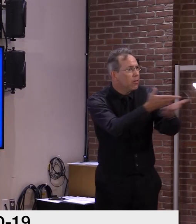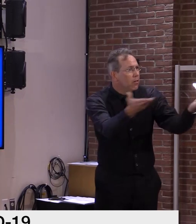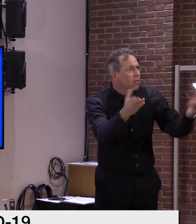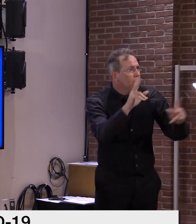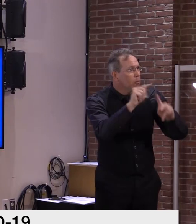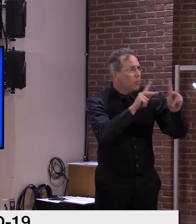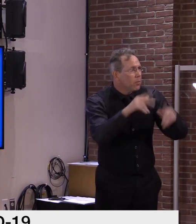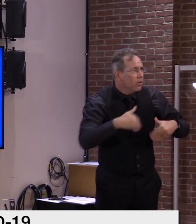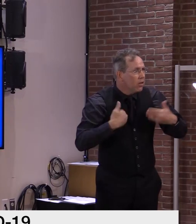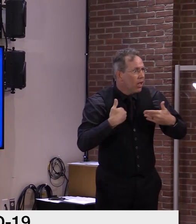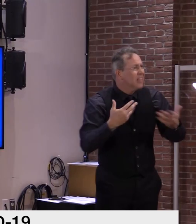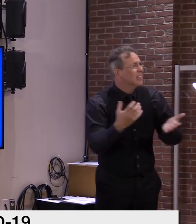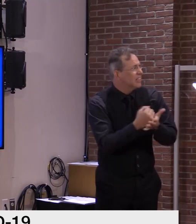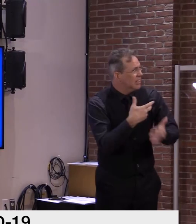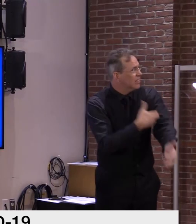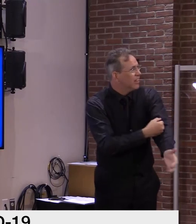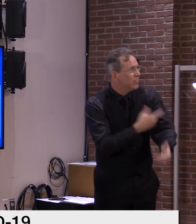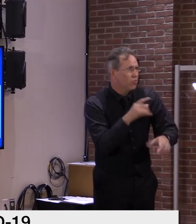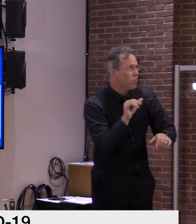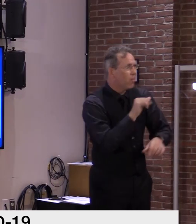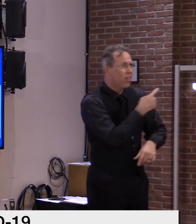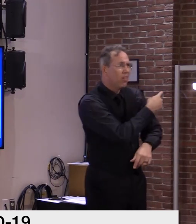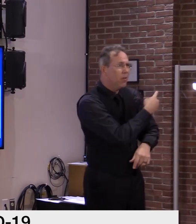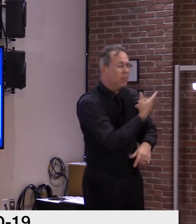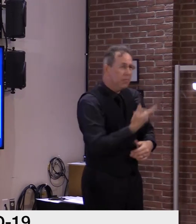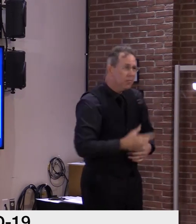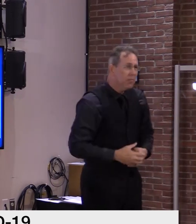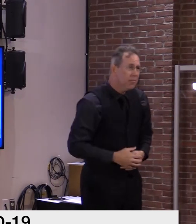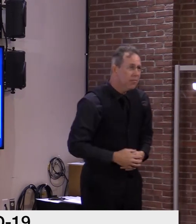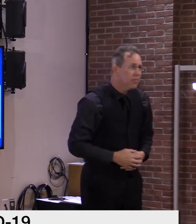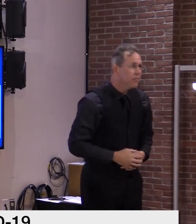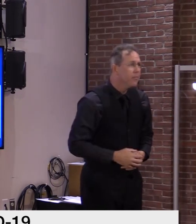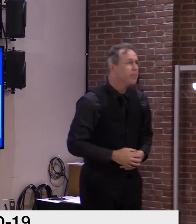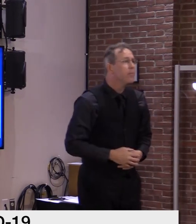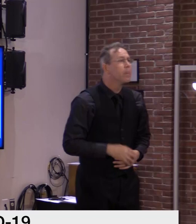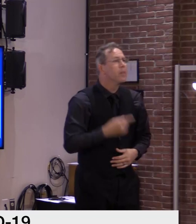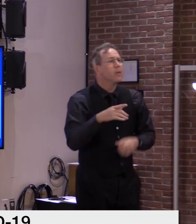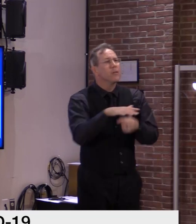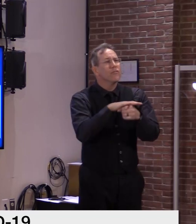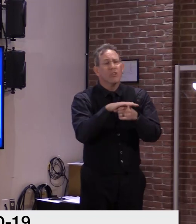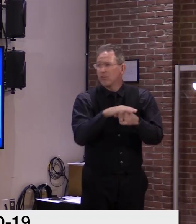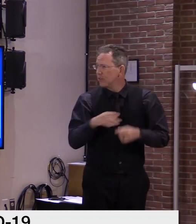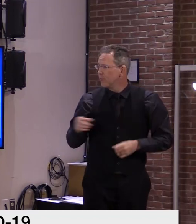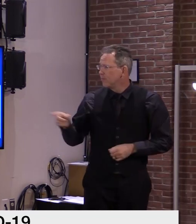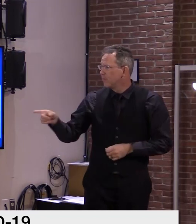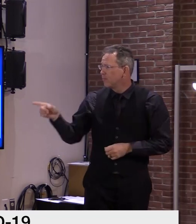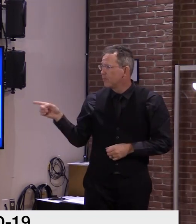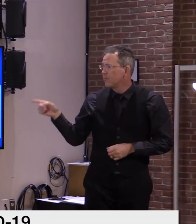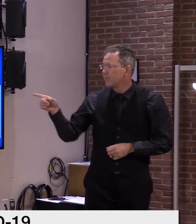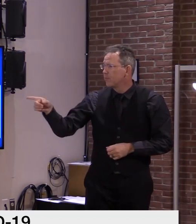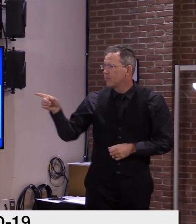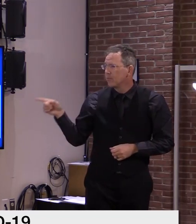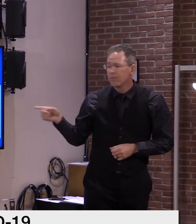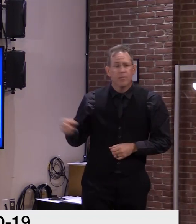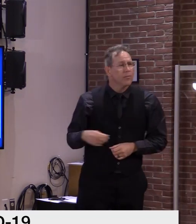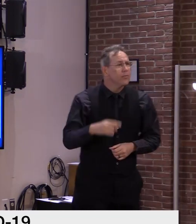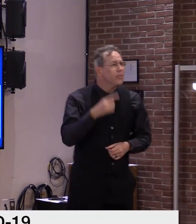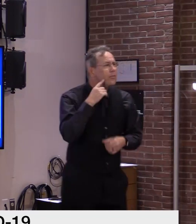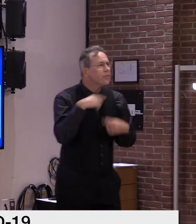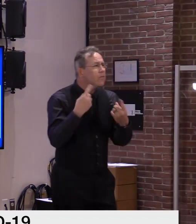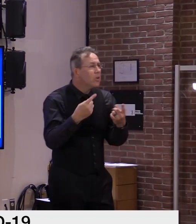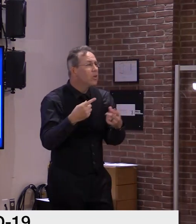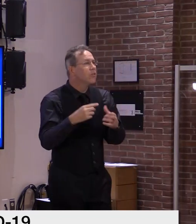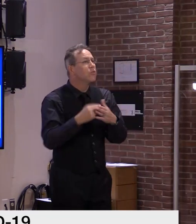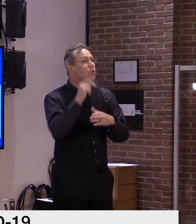all geographies. Looking at the region, for the 5th straight week in a row, cases in the Northeast are falling, with cases in